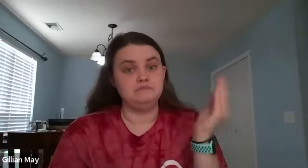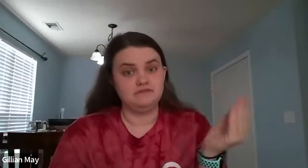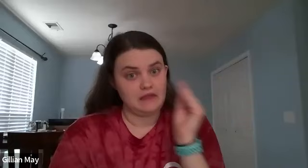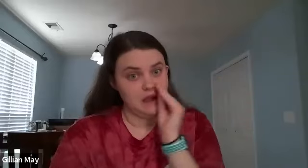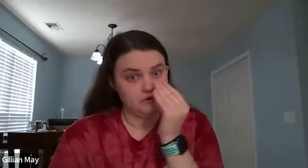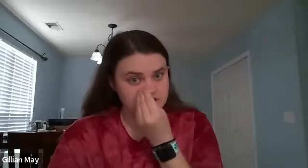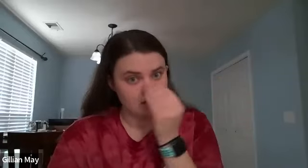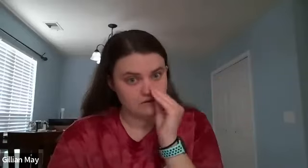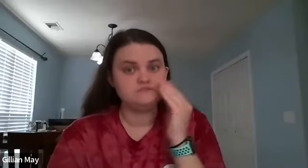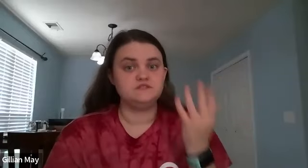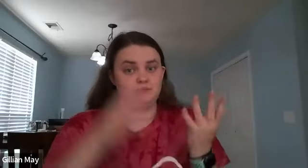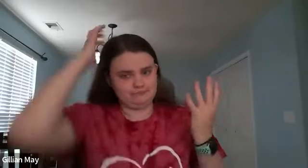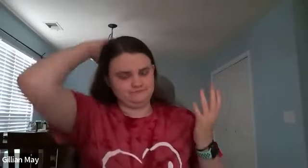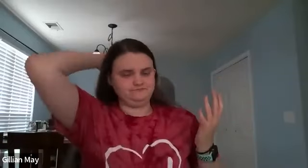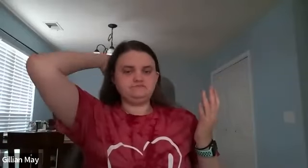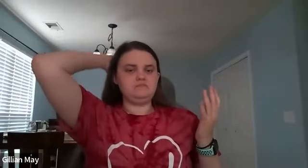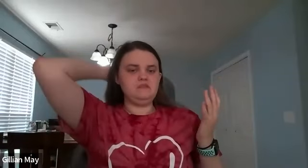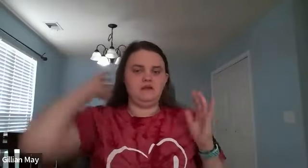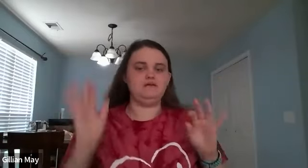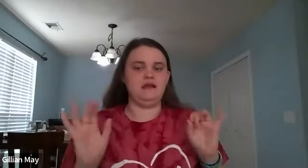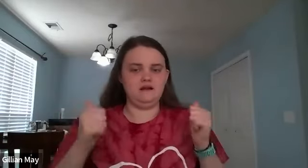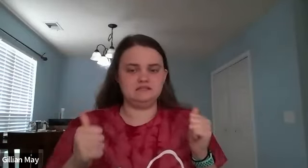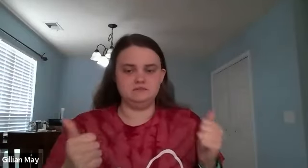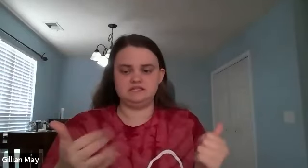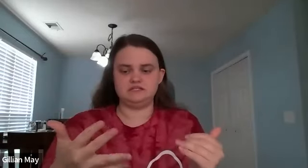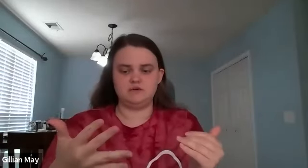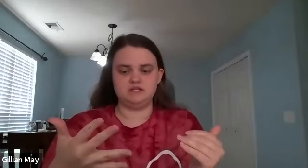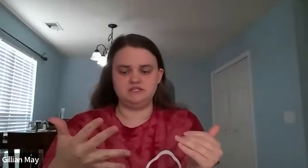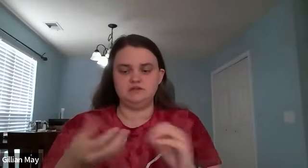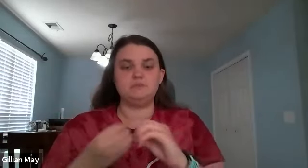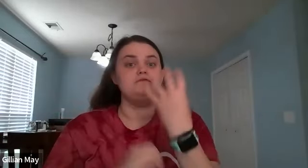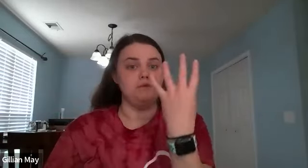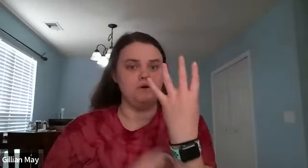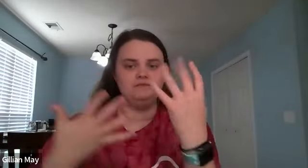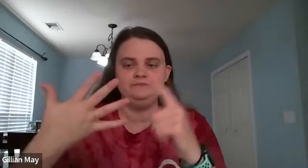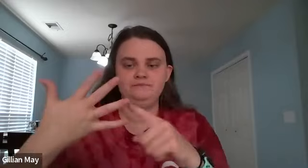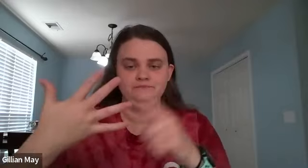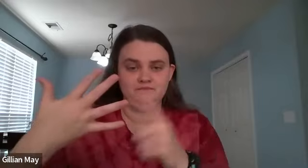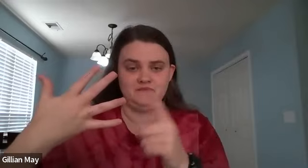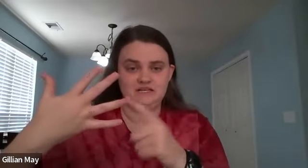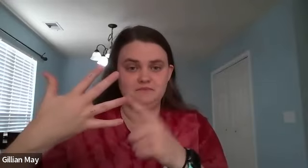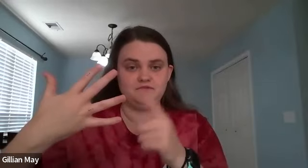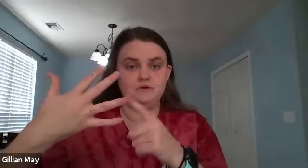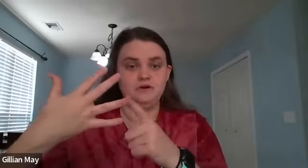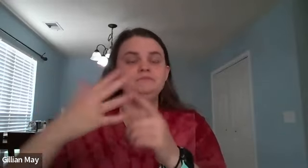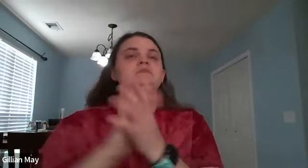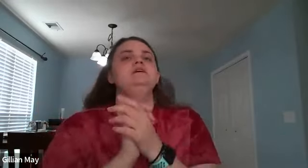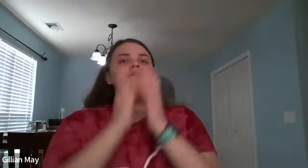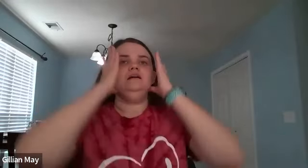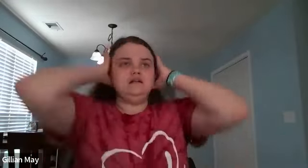be flower as well. So, all right, awesome. Let's go on to number 4. Number 4.